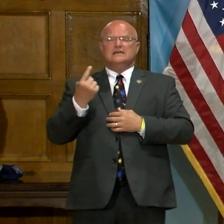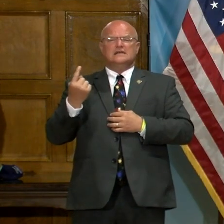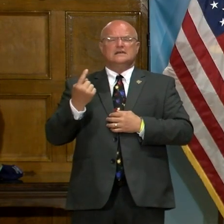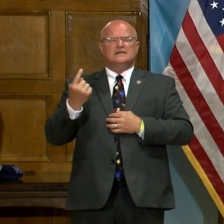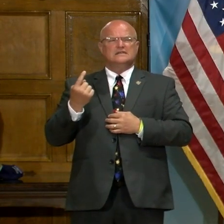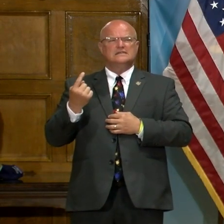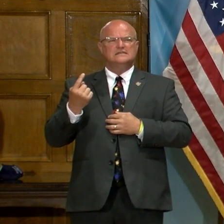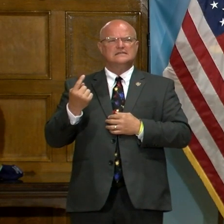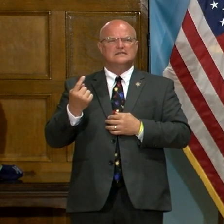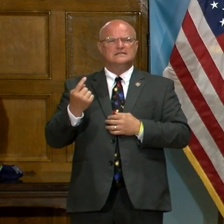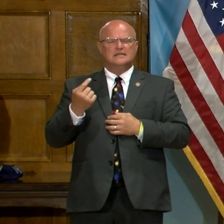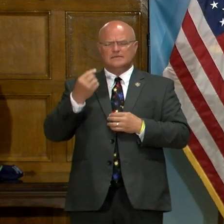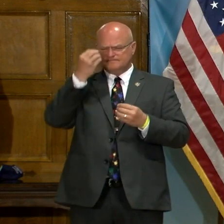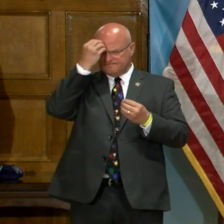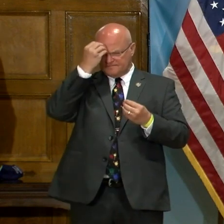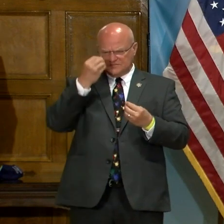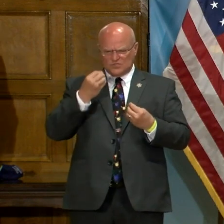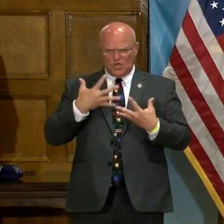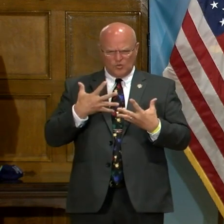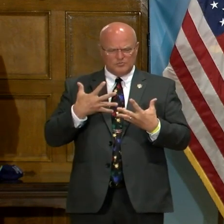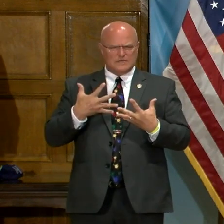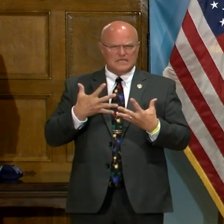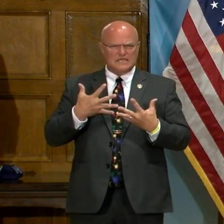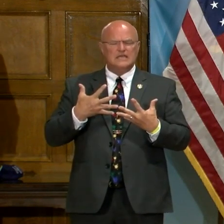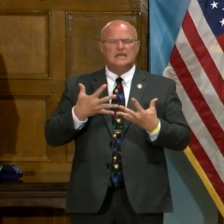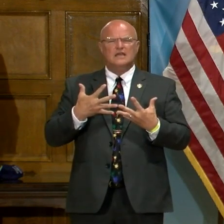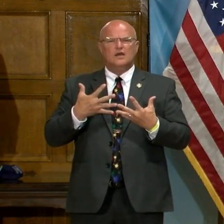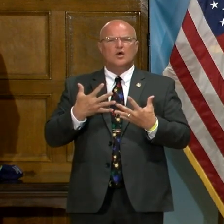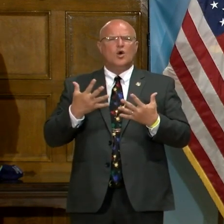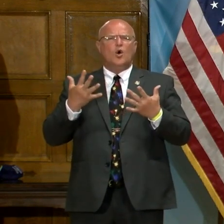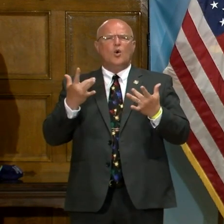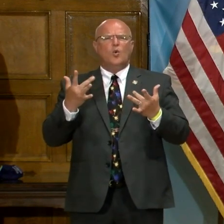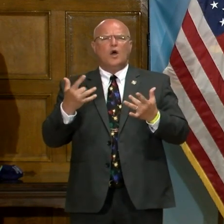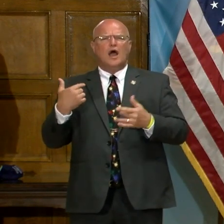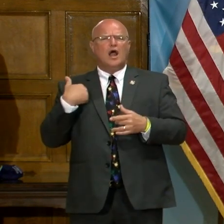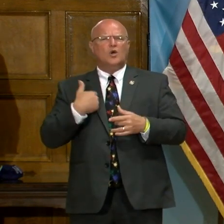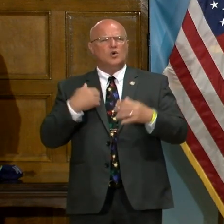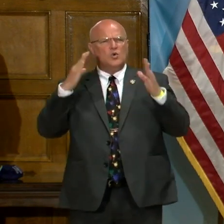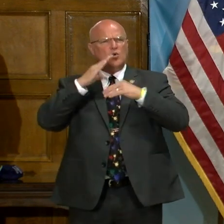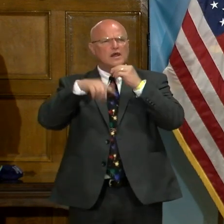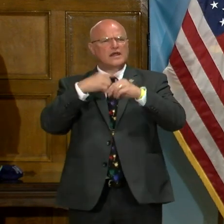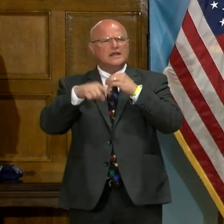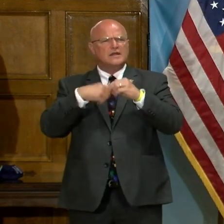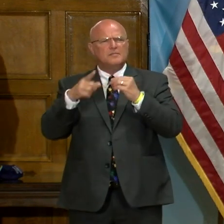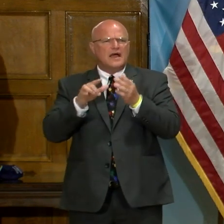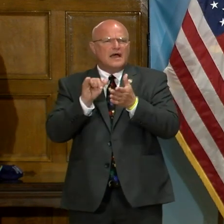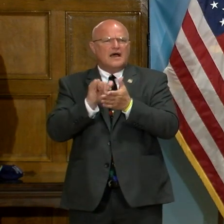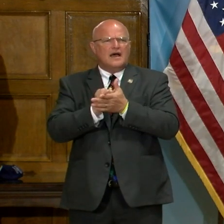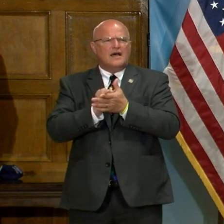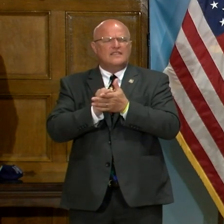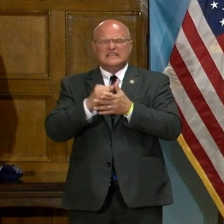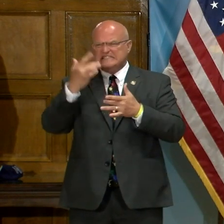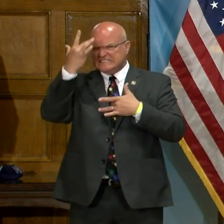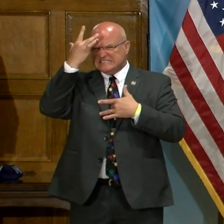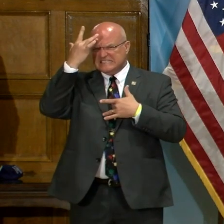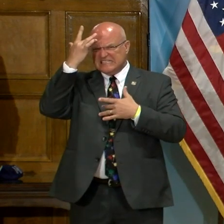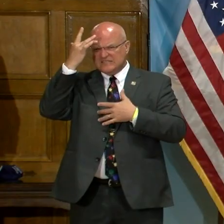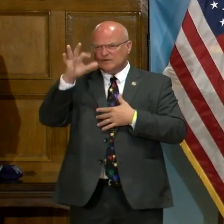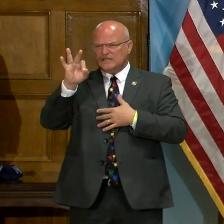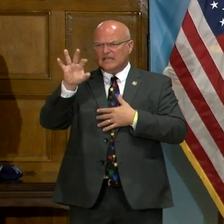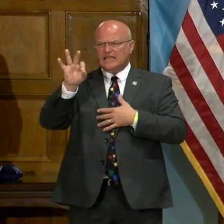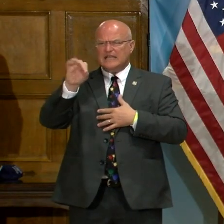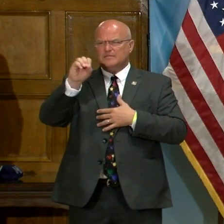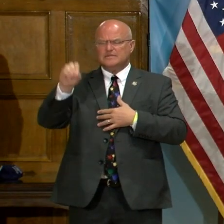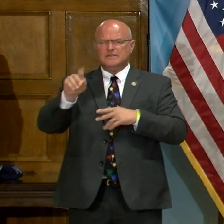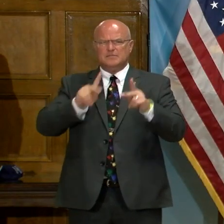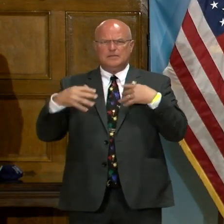Someone told me the other day, why are we worried about a disease where